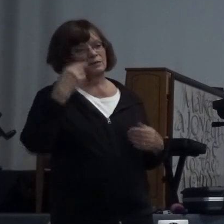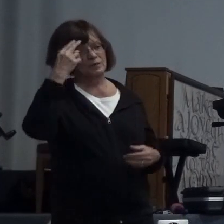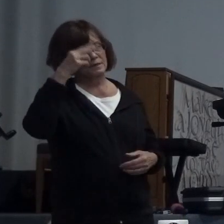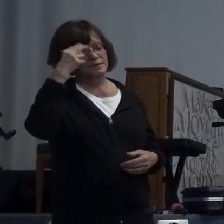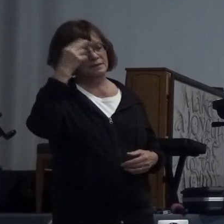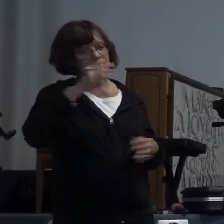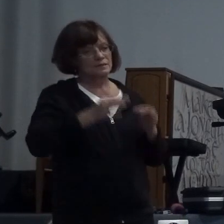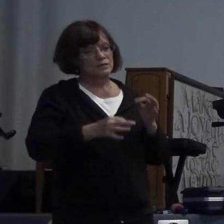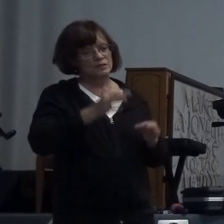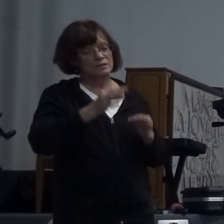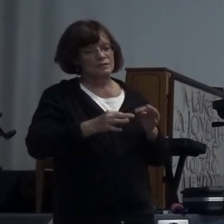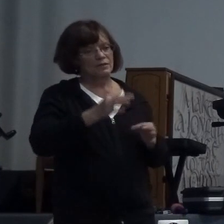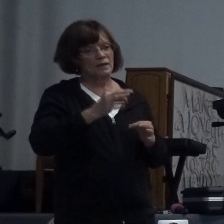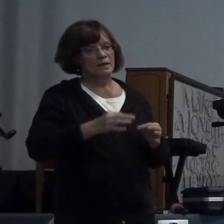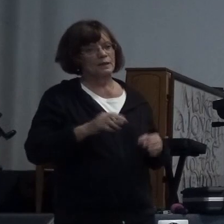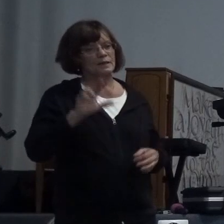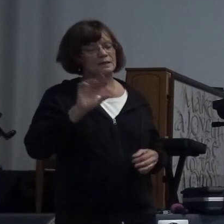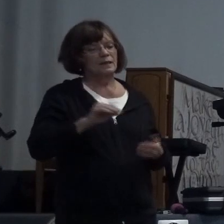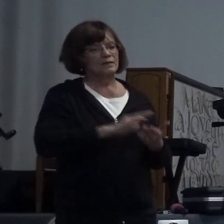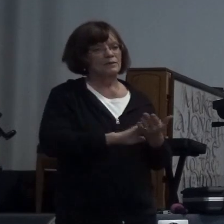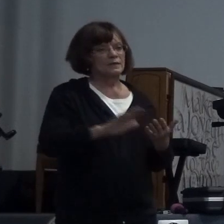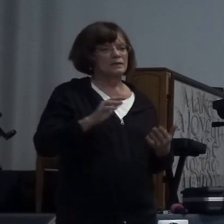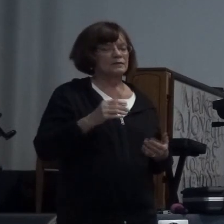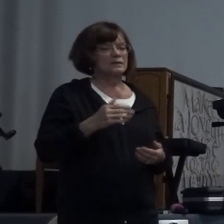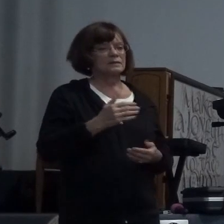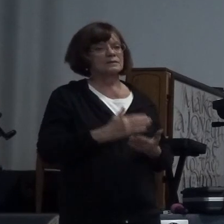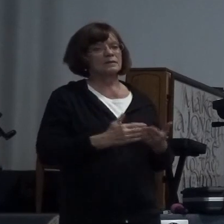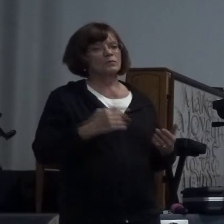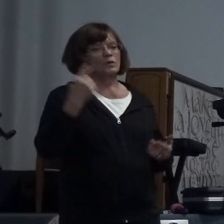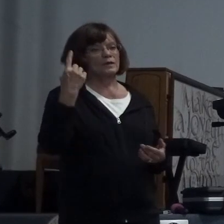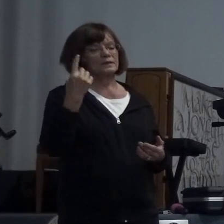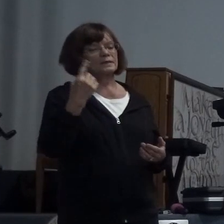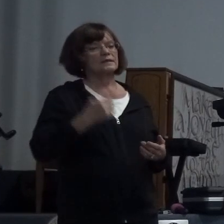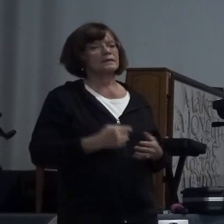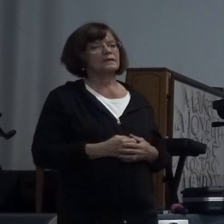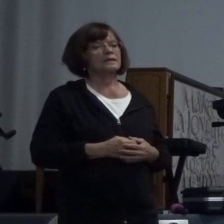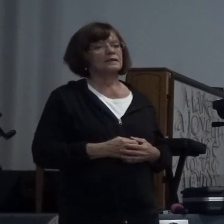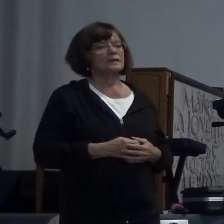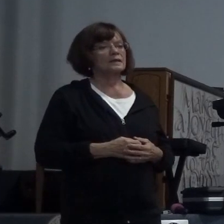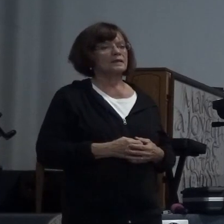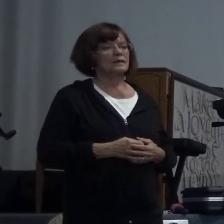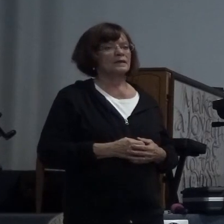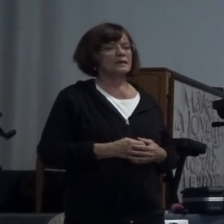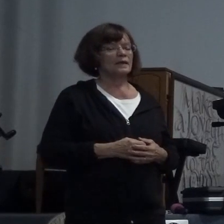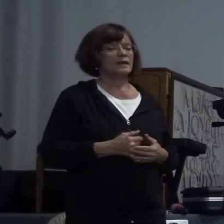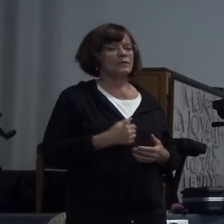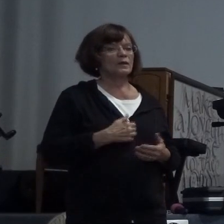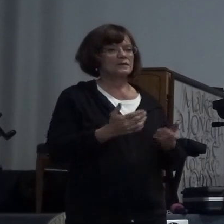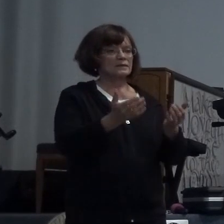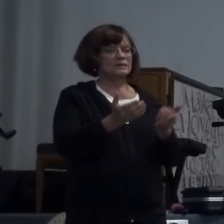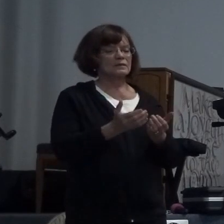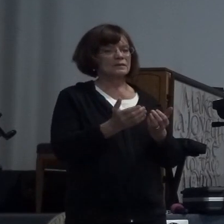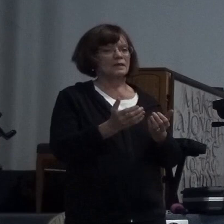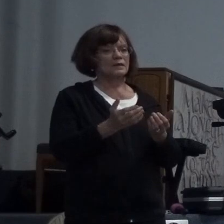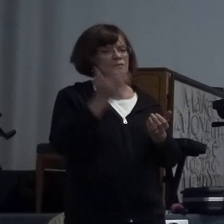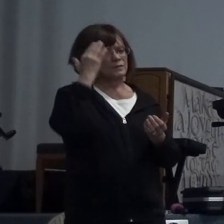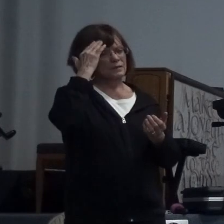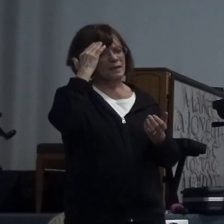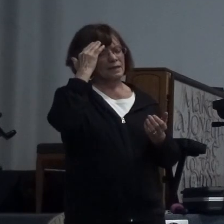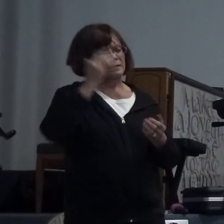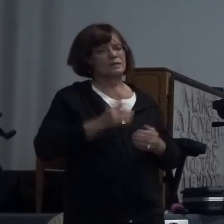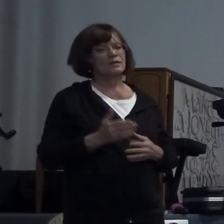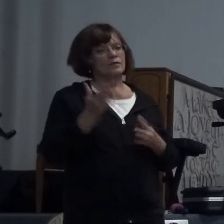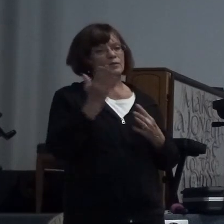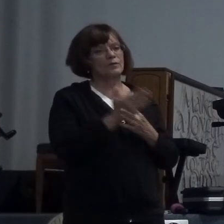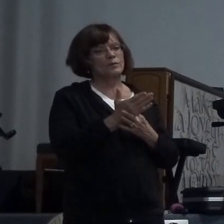can justify not forgiving someone or not giving up that bitterness, I would love to sit down and understand through